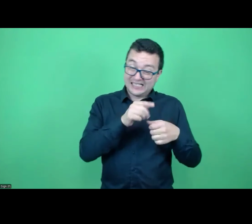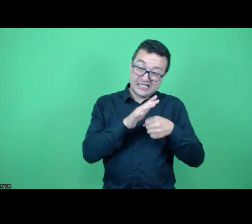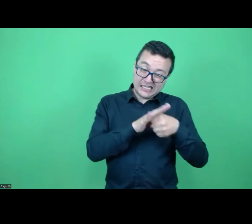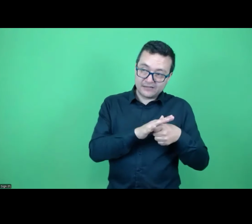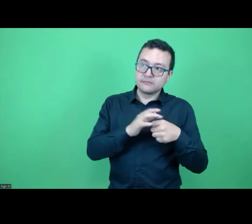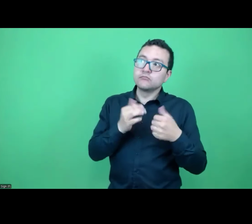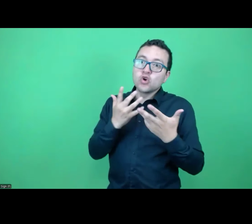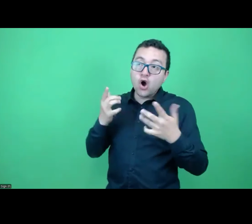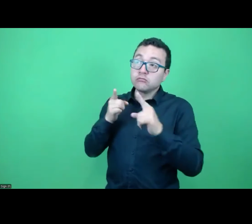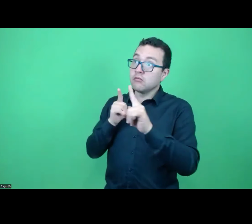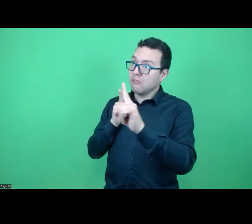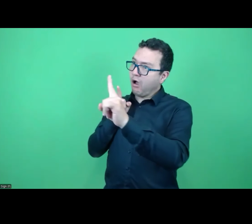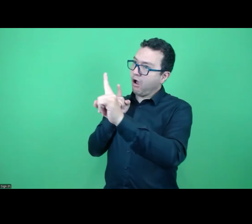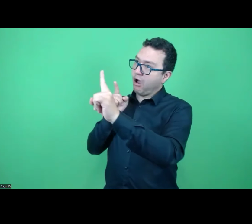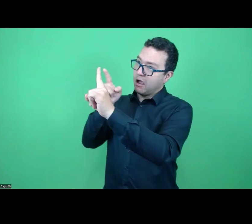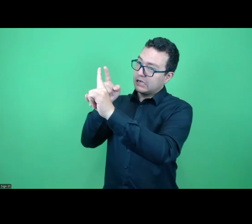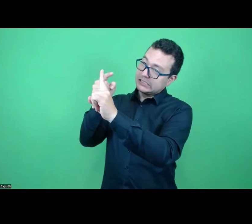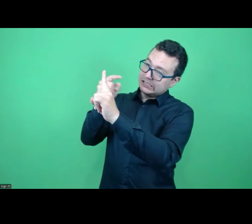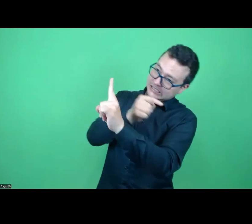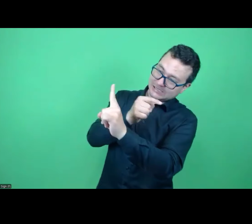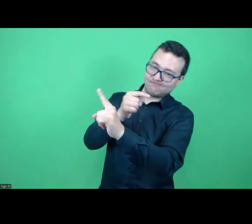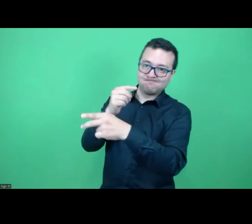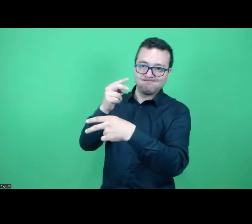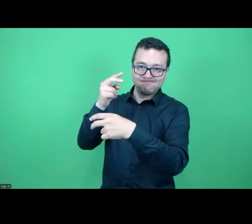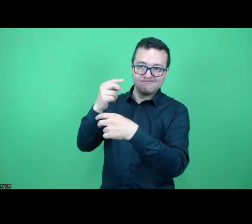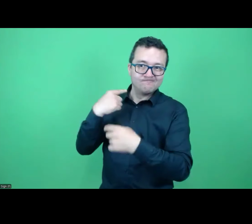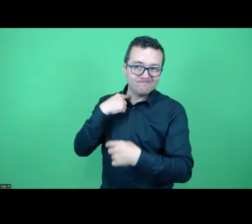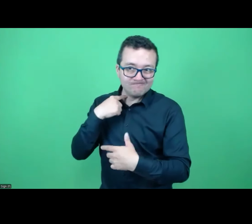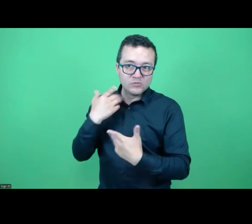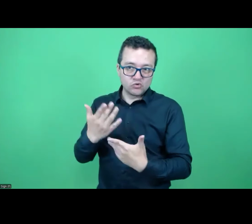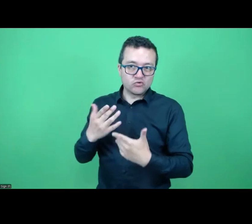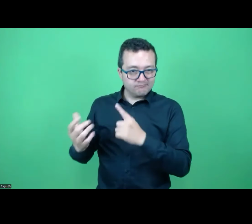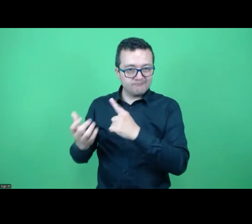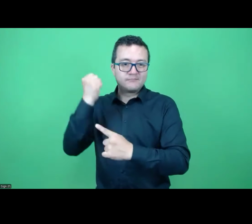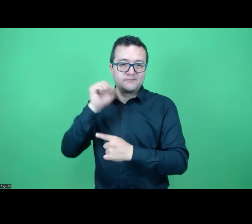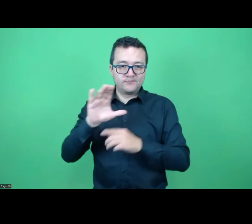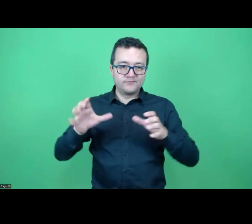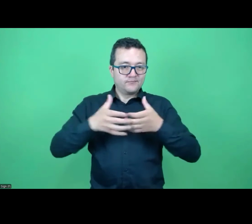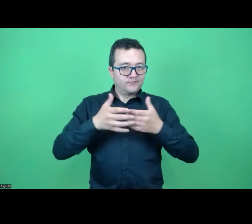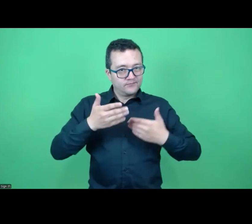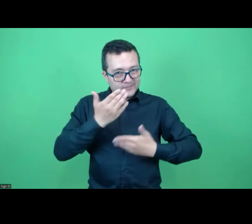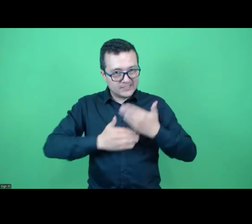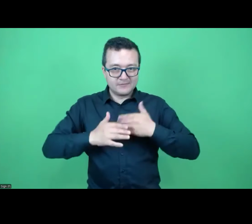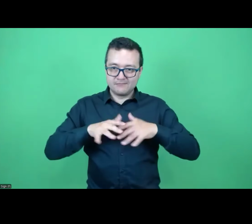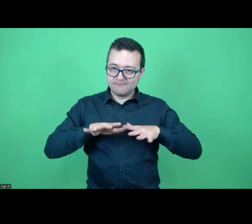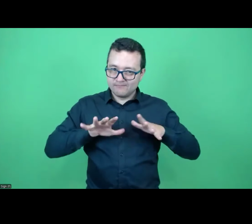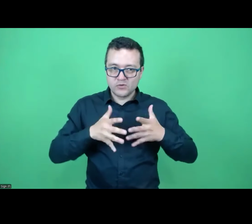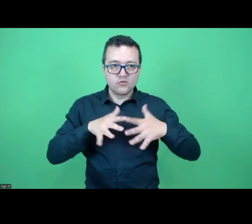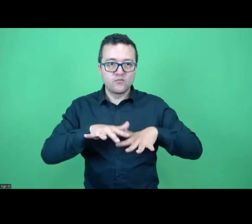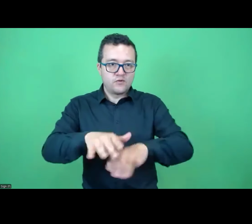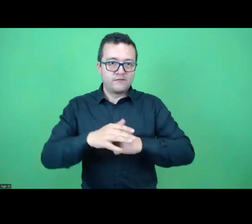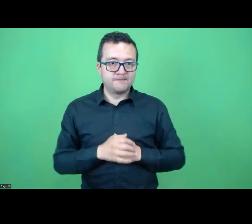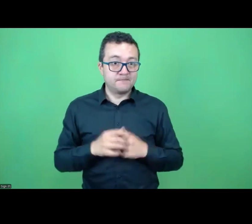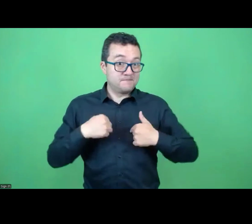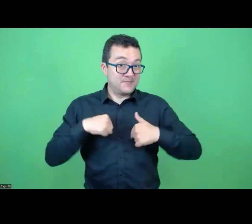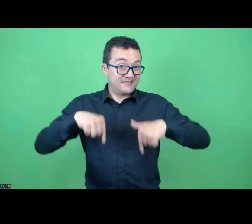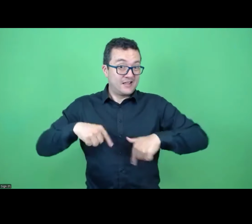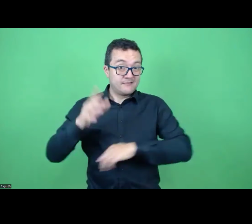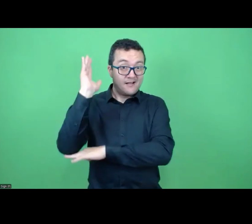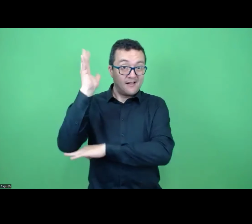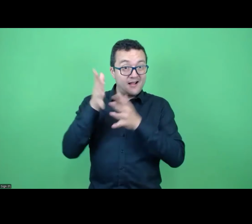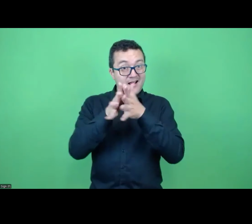the achievements of the disability movement. So I'll stop there. Again, I encourage you